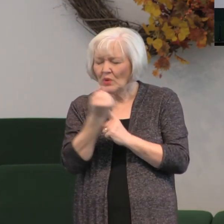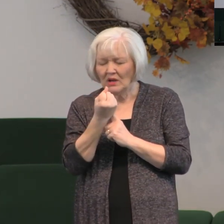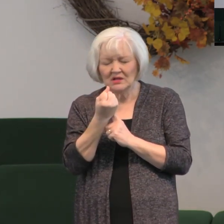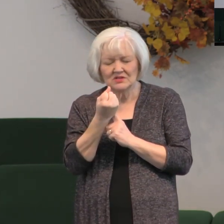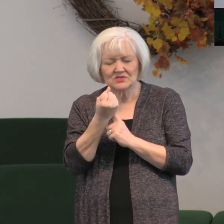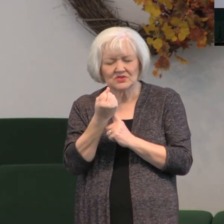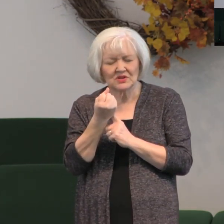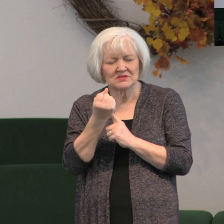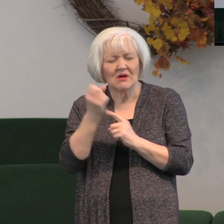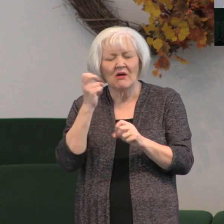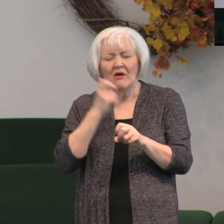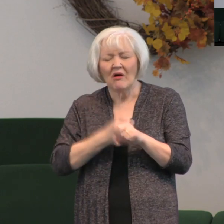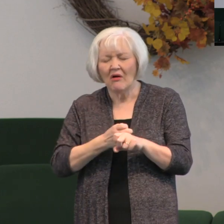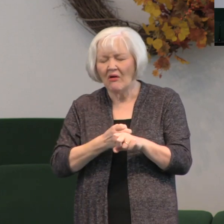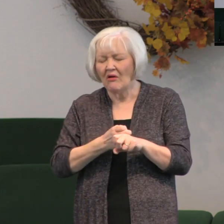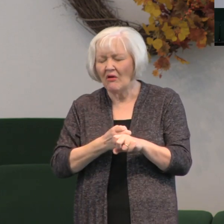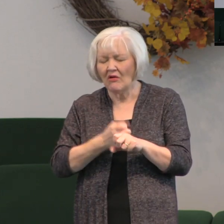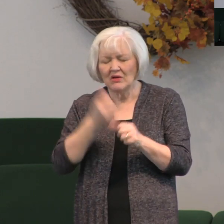every side